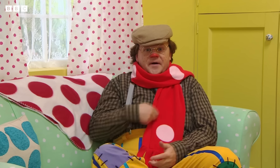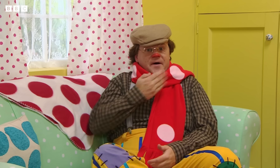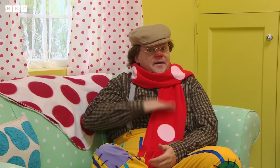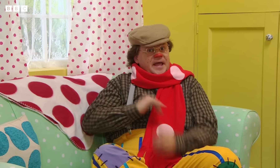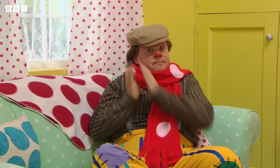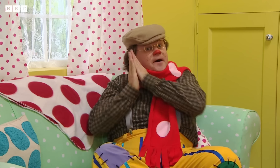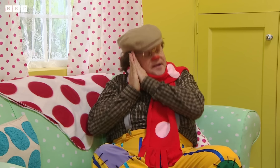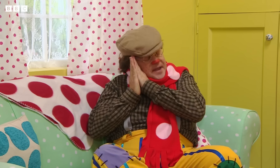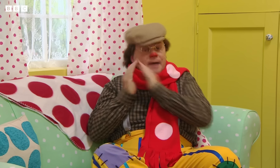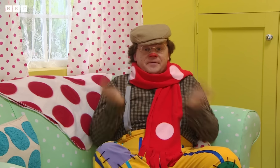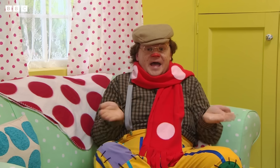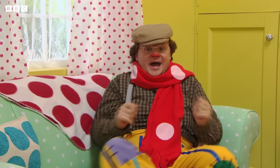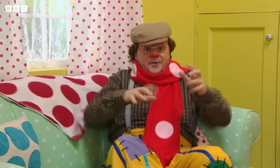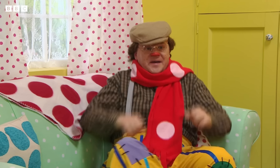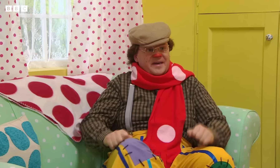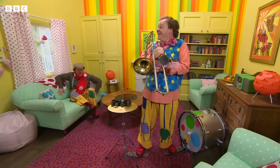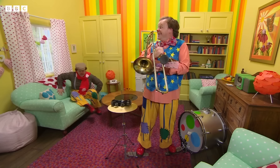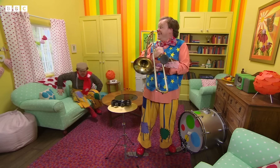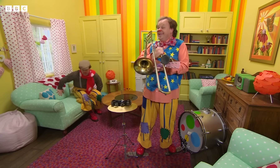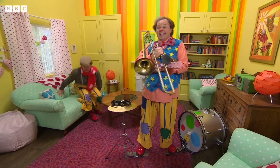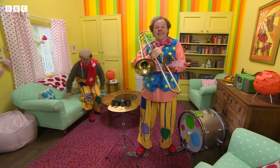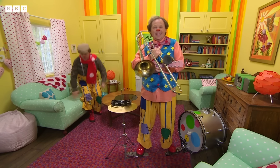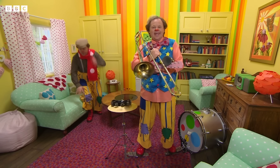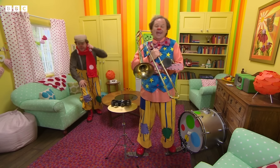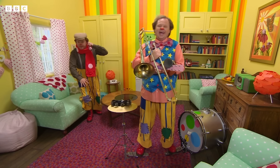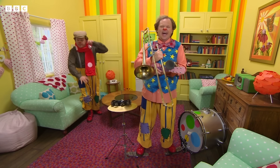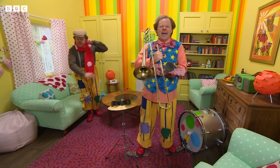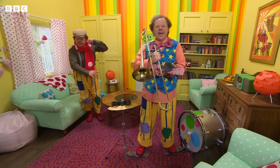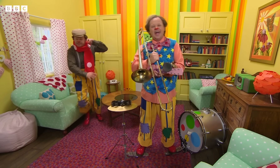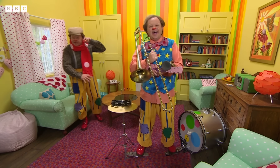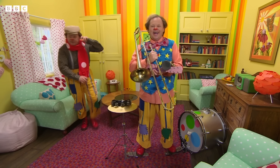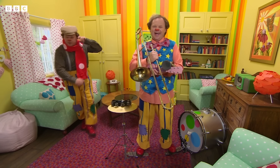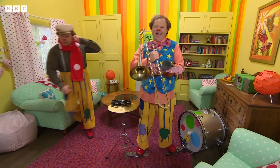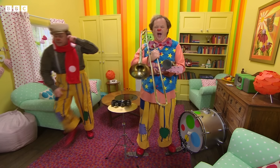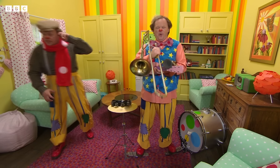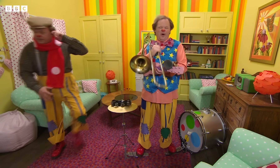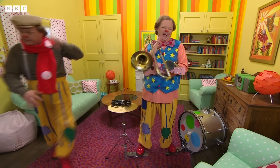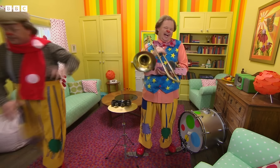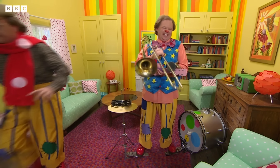I need my nap now. We're musical friends, Mr. Tumble.